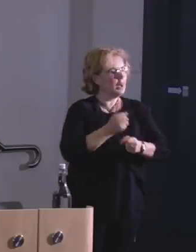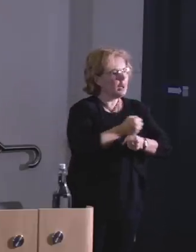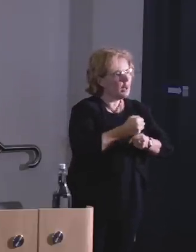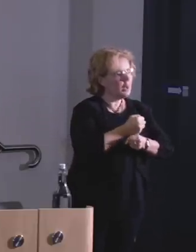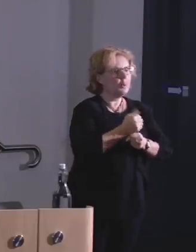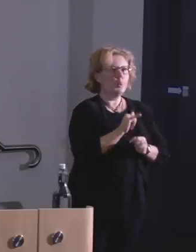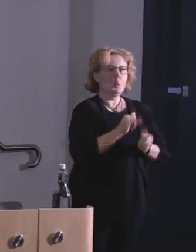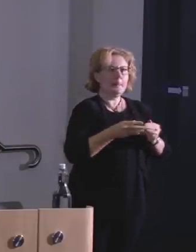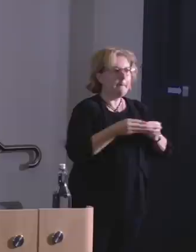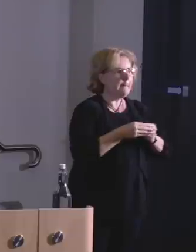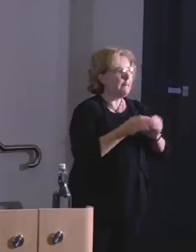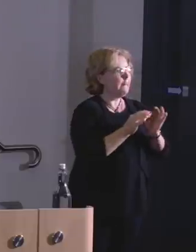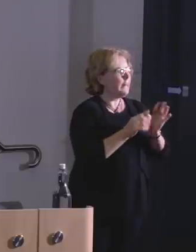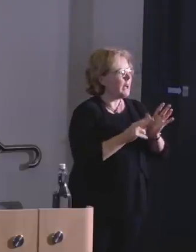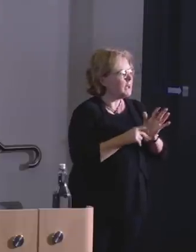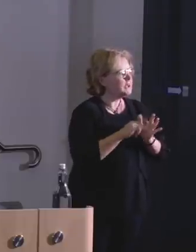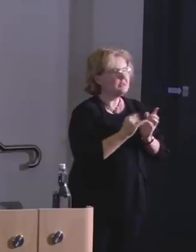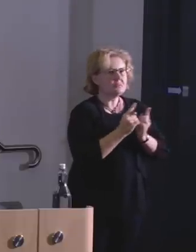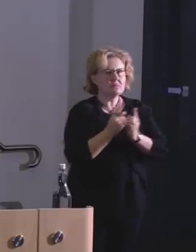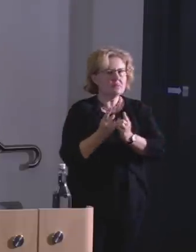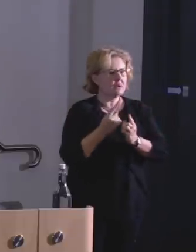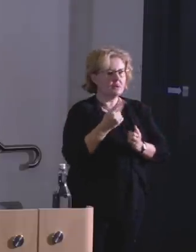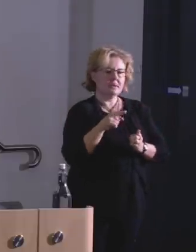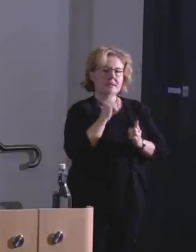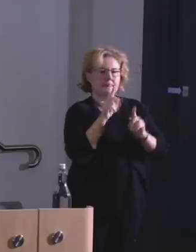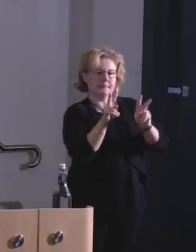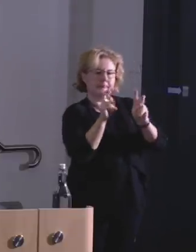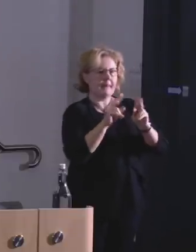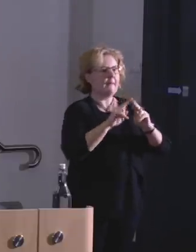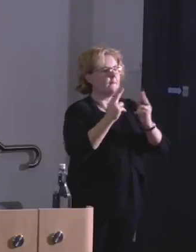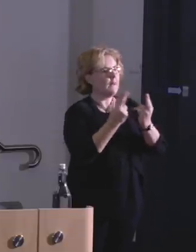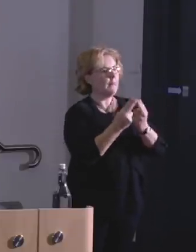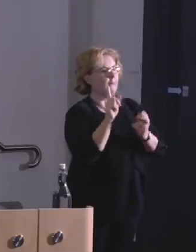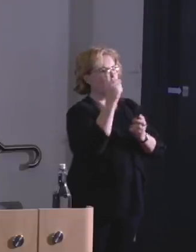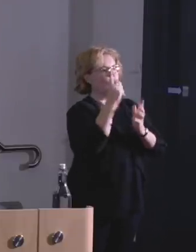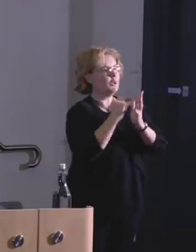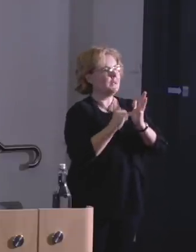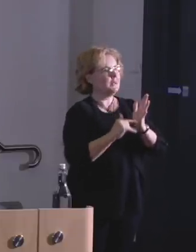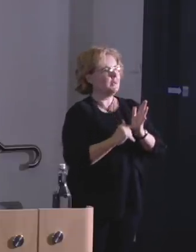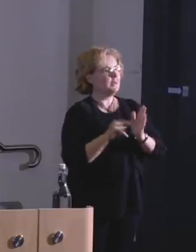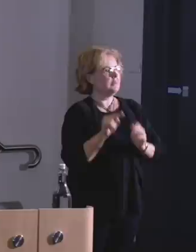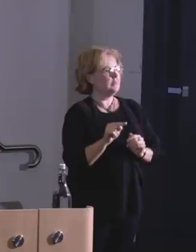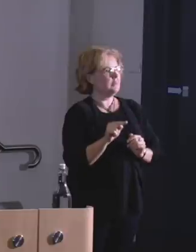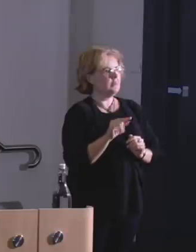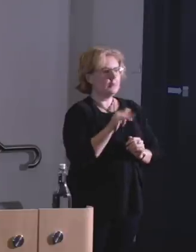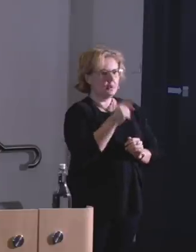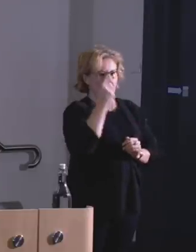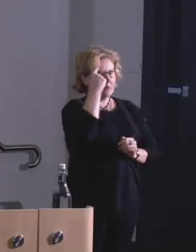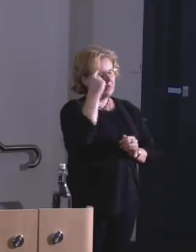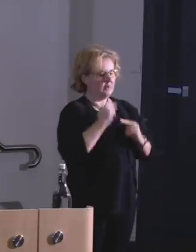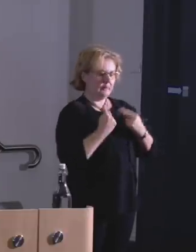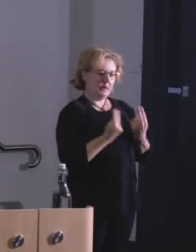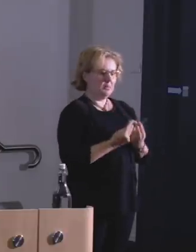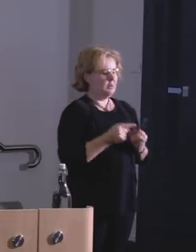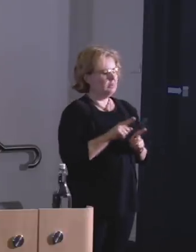banks or so forth, it says family first. And quite often you might think family in the more immediate